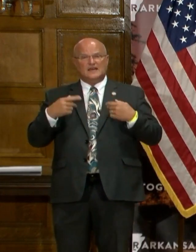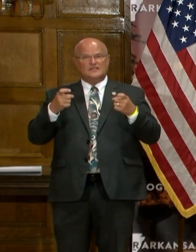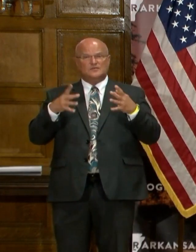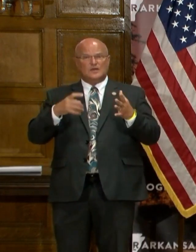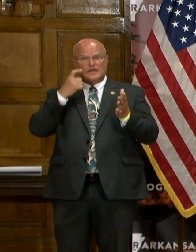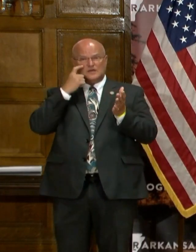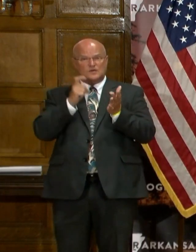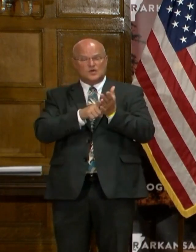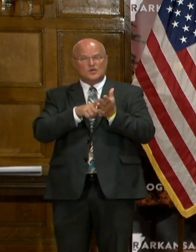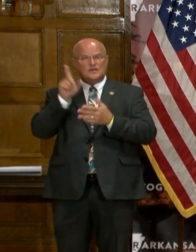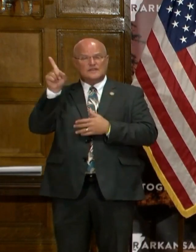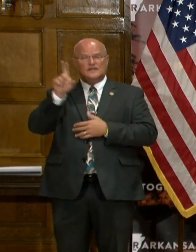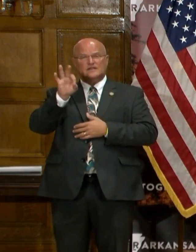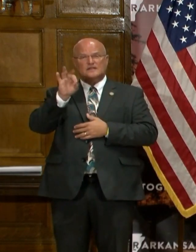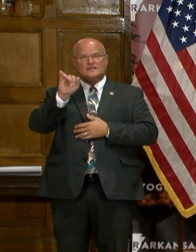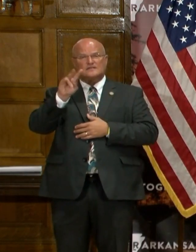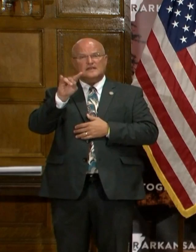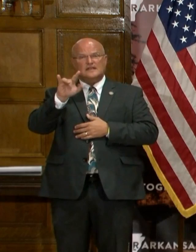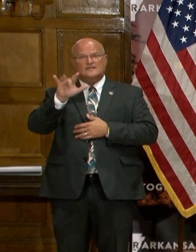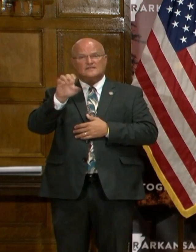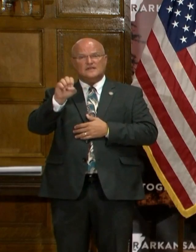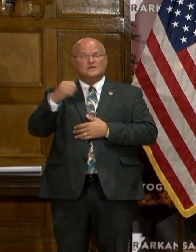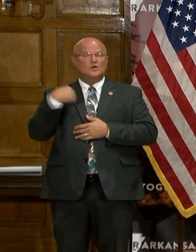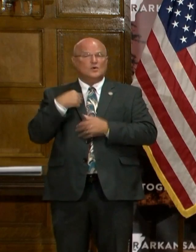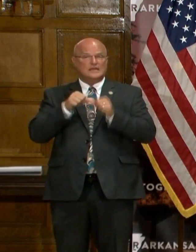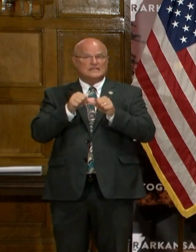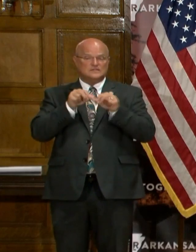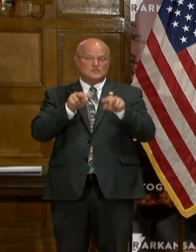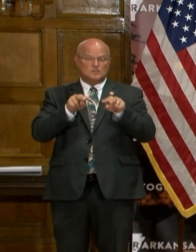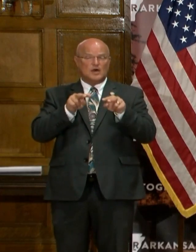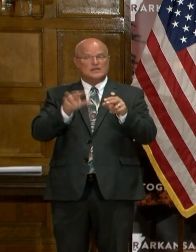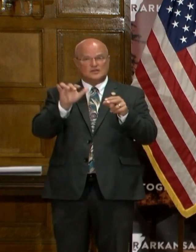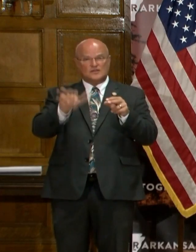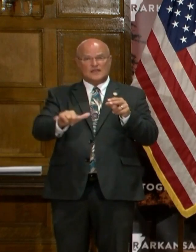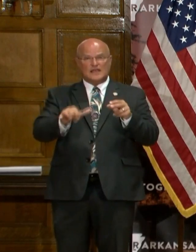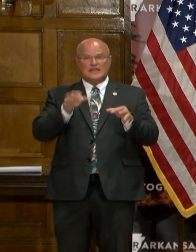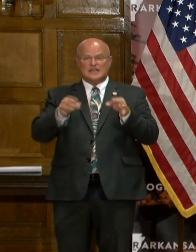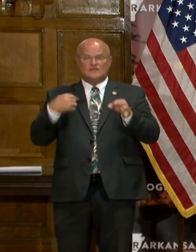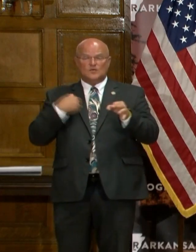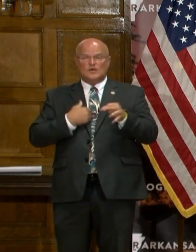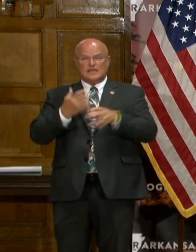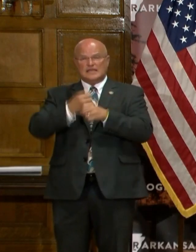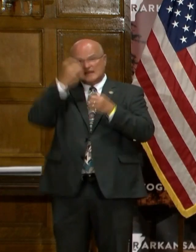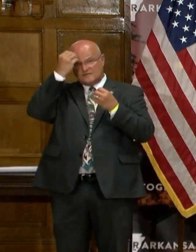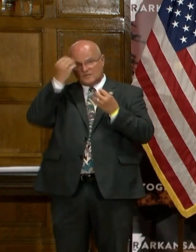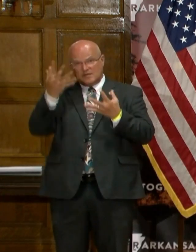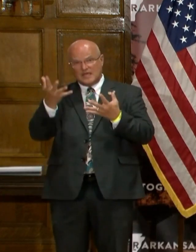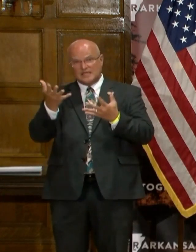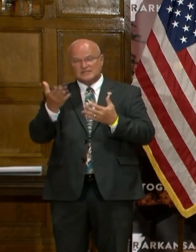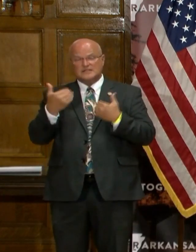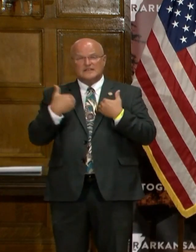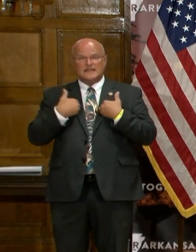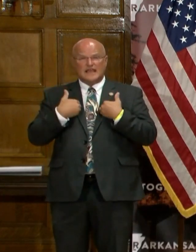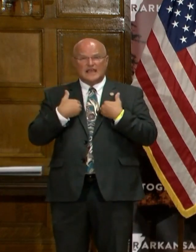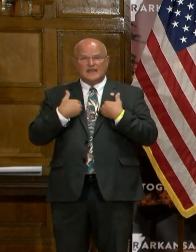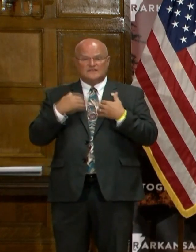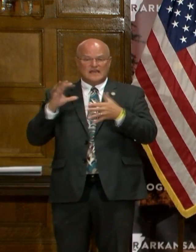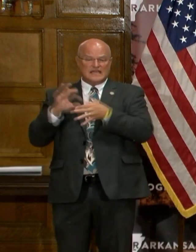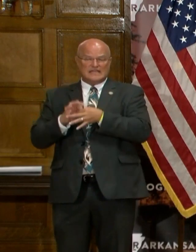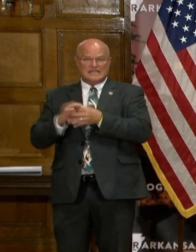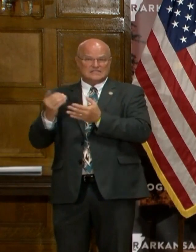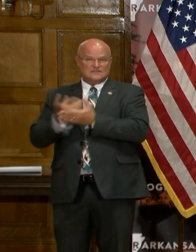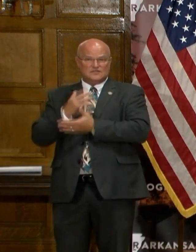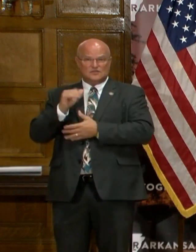Director noted in Fayetteville. We continue to monitor that. If we get information that there is a connection of